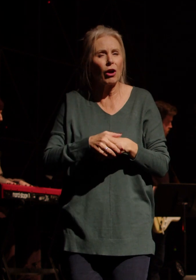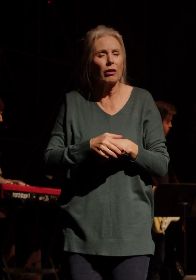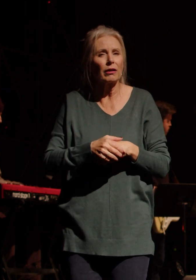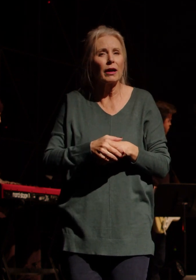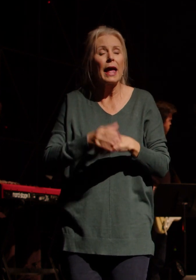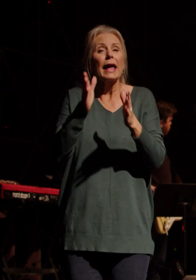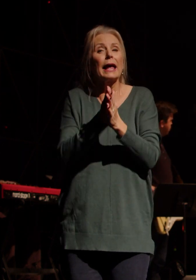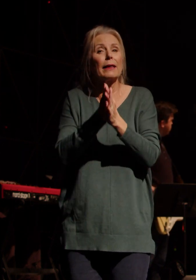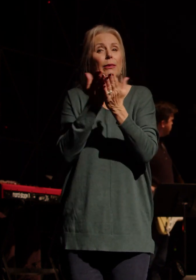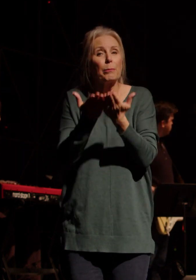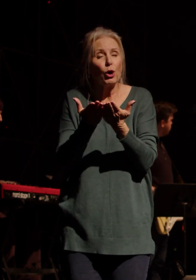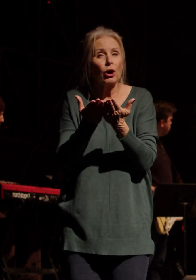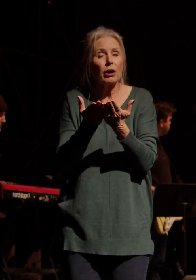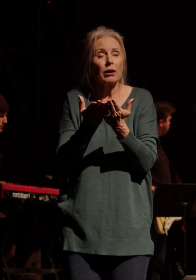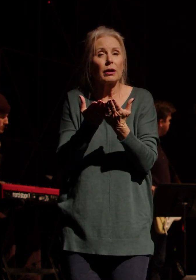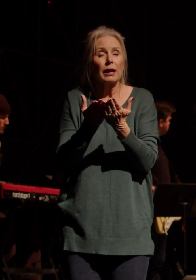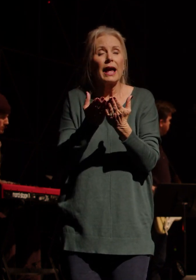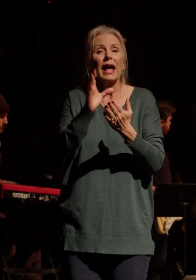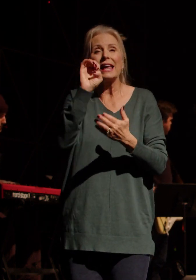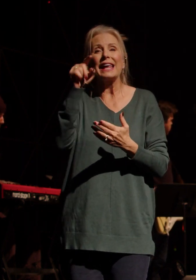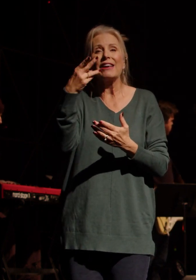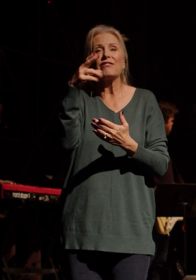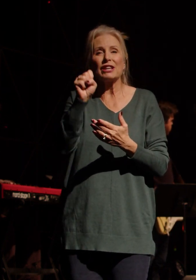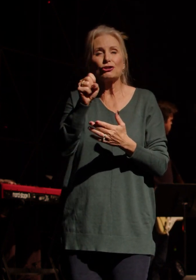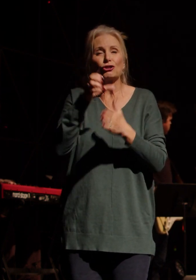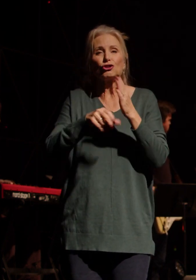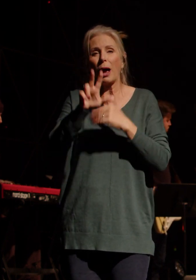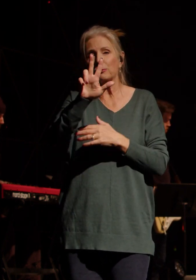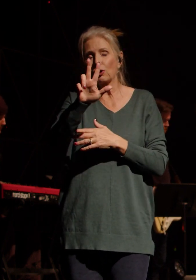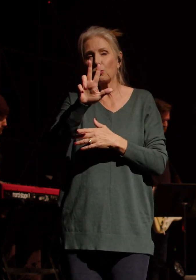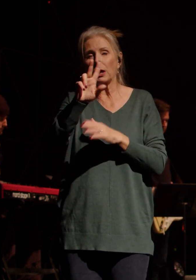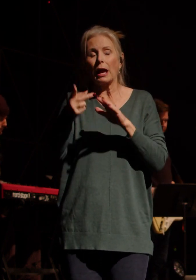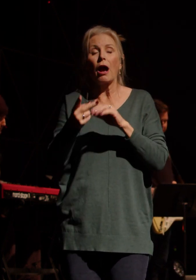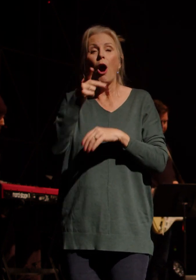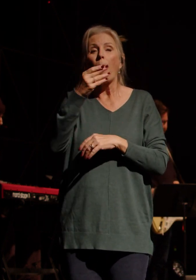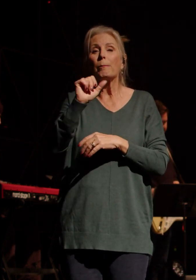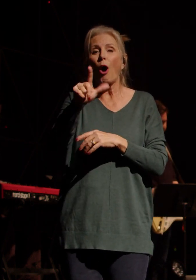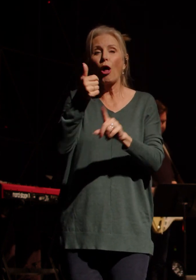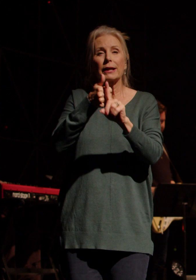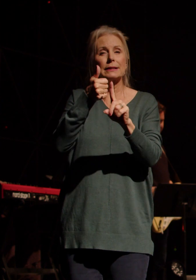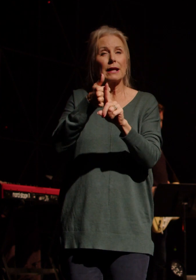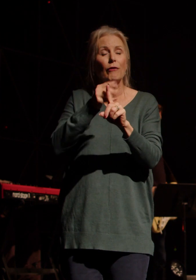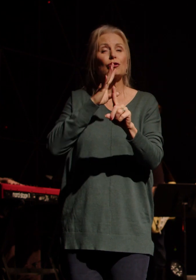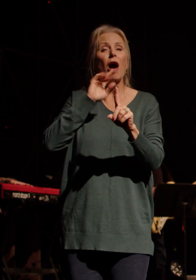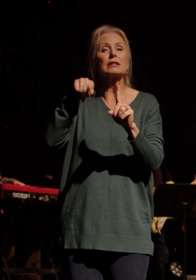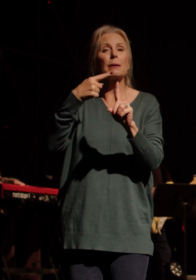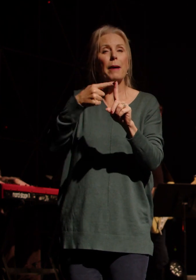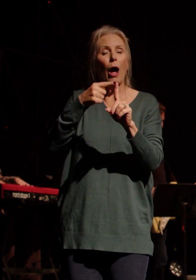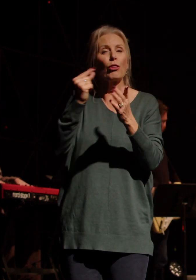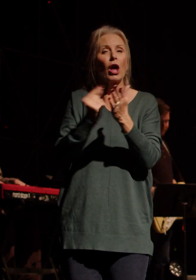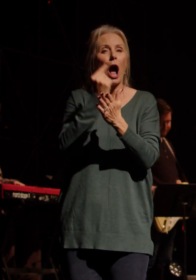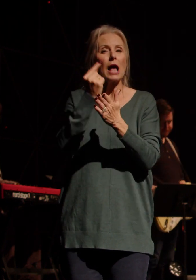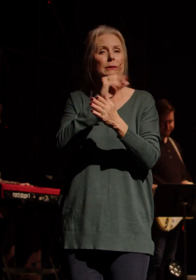In the book of Ephesians 3, Paul is talking about the mystery of the gospel.